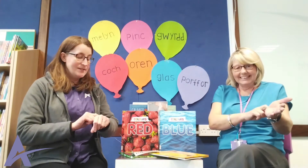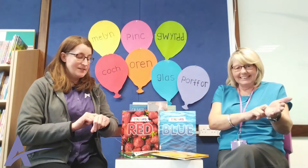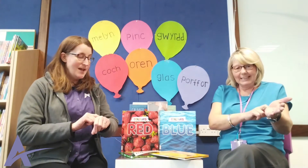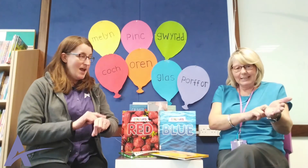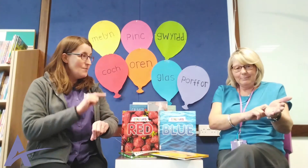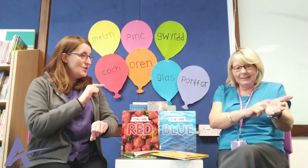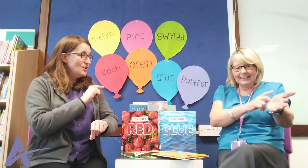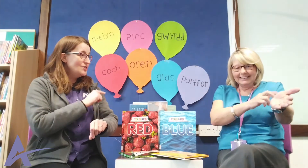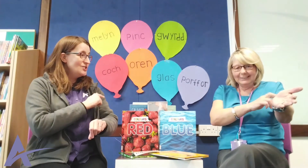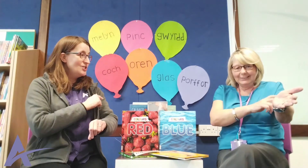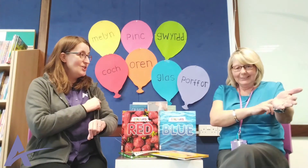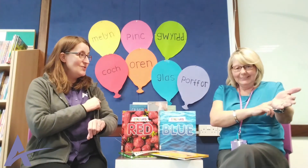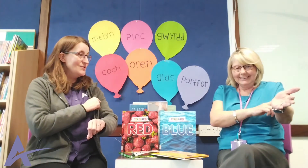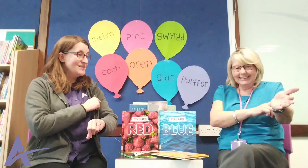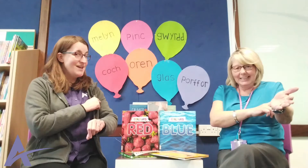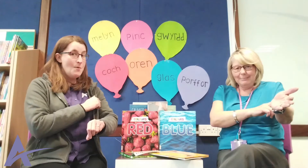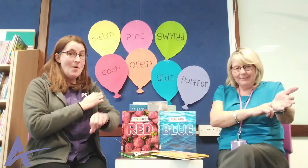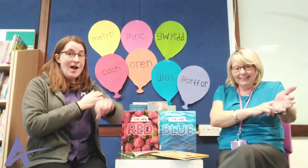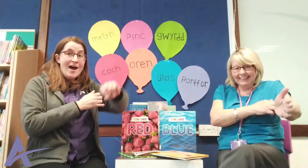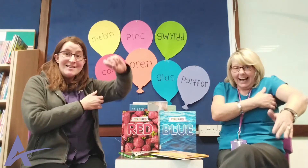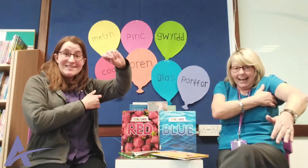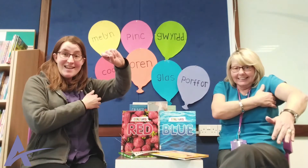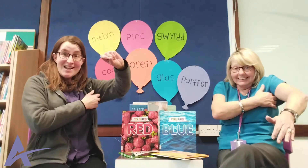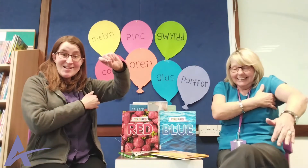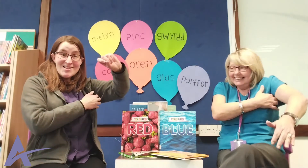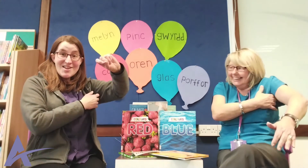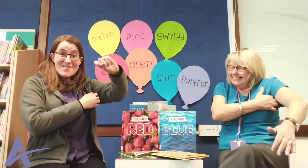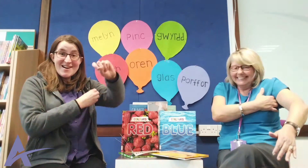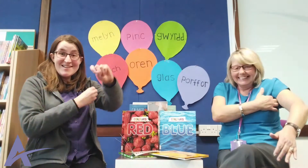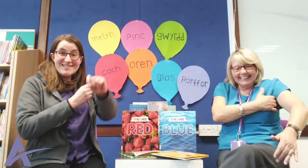step, two step, tickle you under.